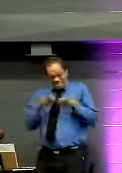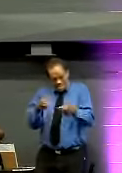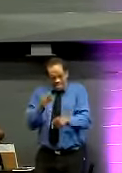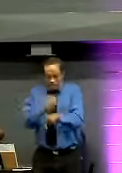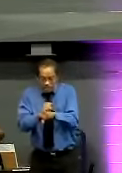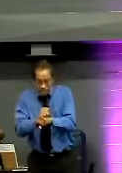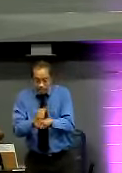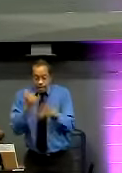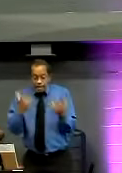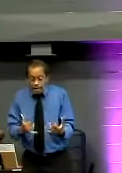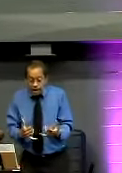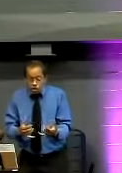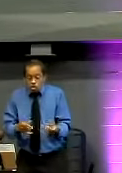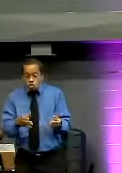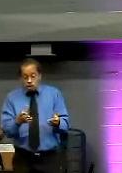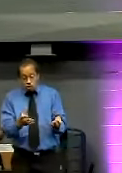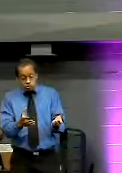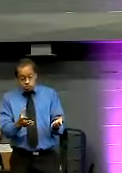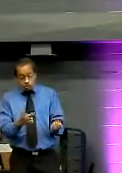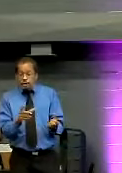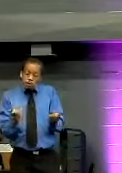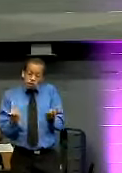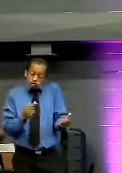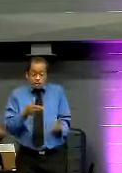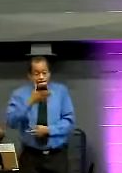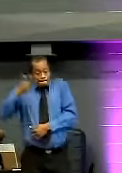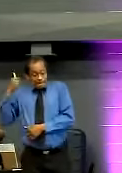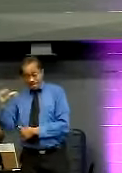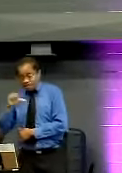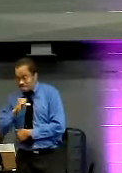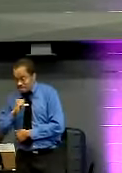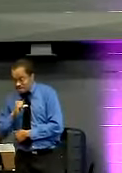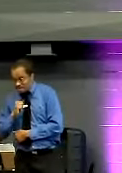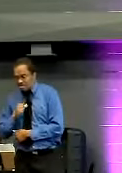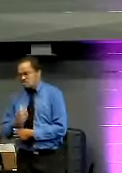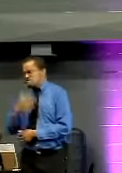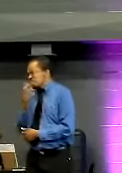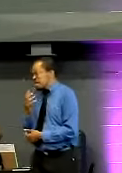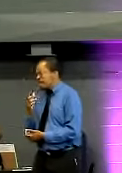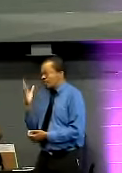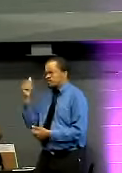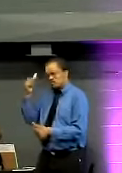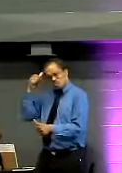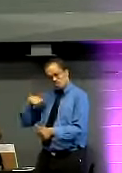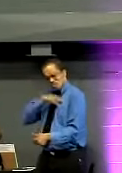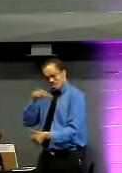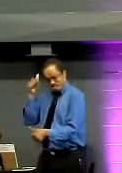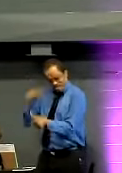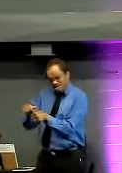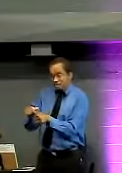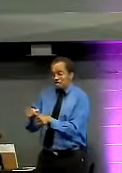get promoted over me? We're bitter because we're keeping record. But Paul tells us that love keeps no